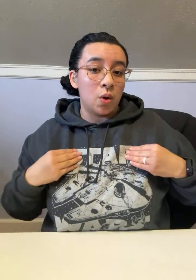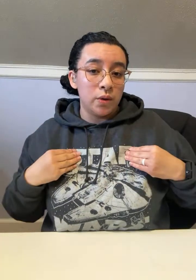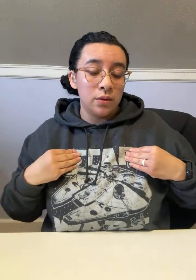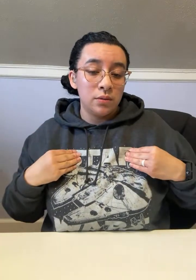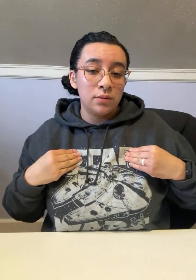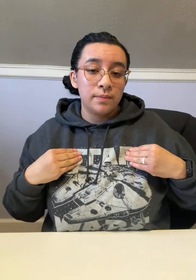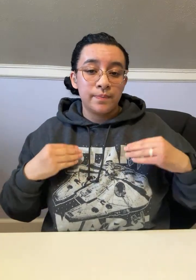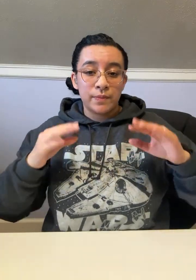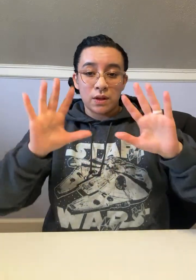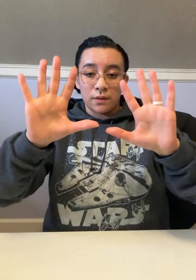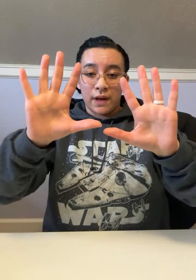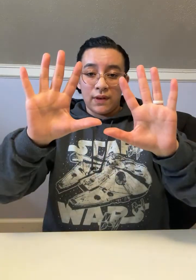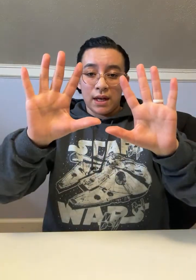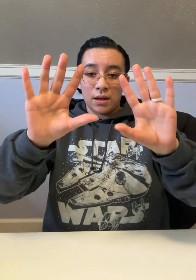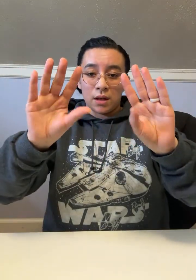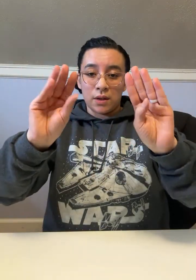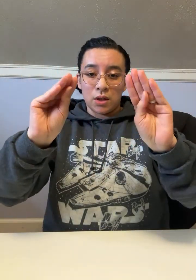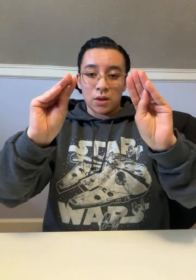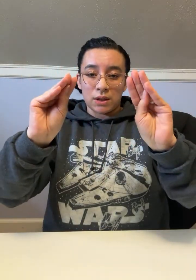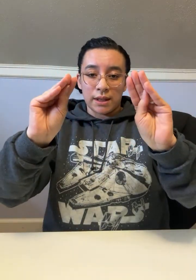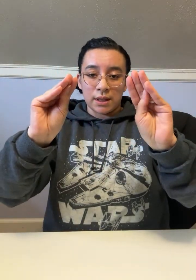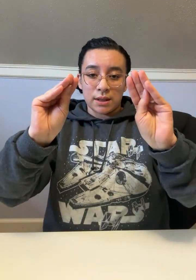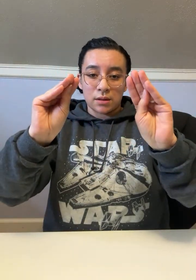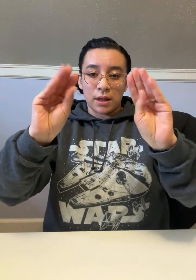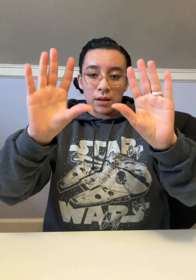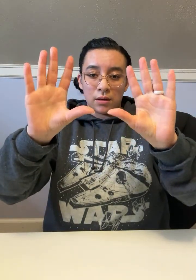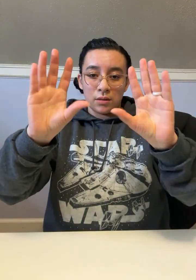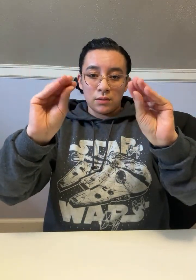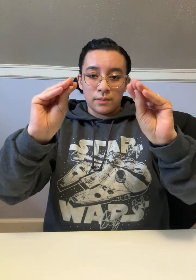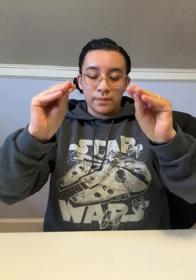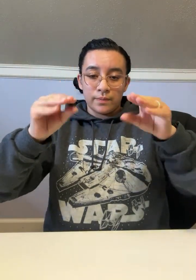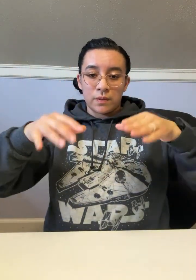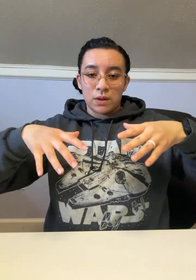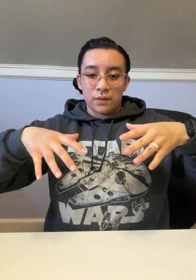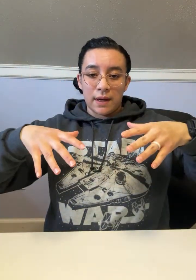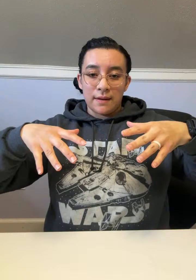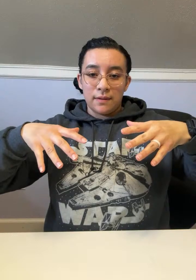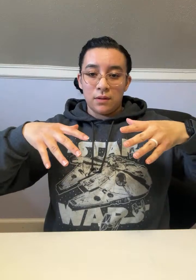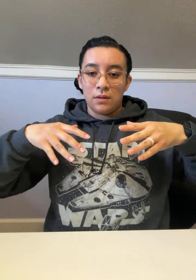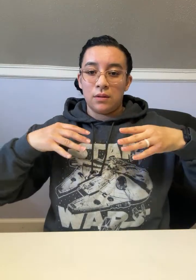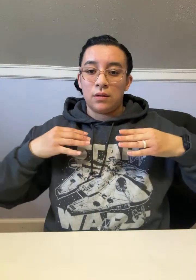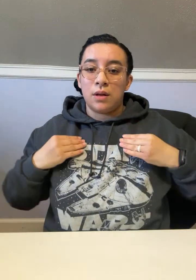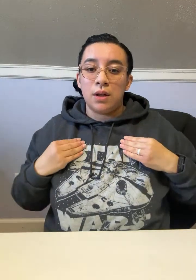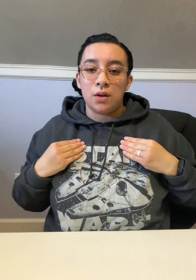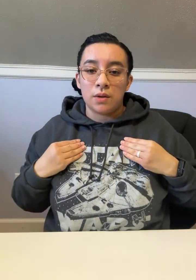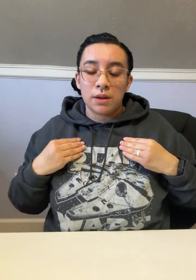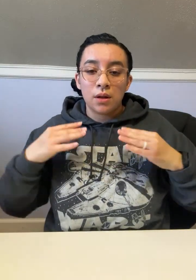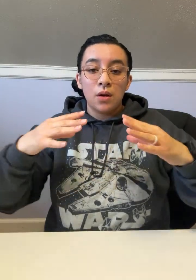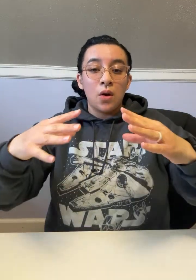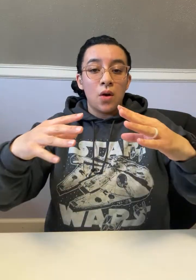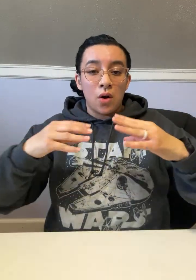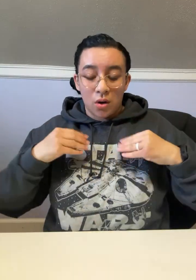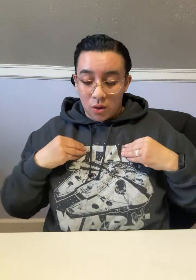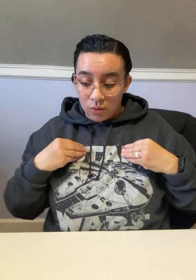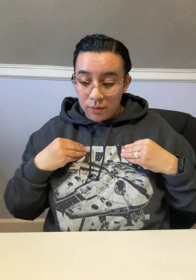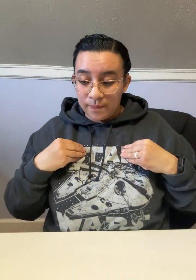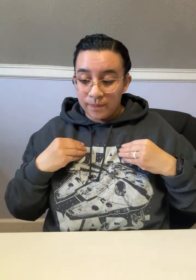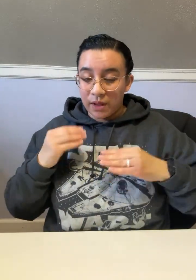own, so 5 hand, and then you close like this, okay, so 5, and you close, own, and